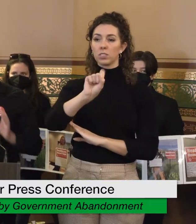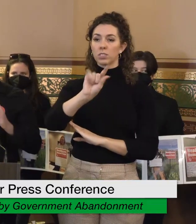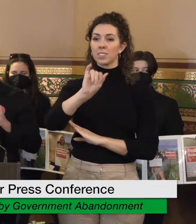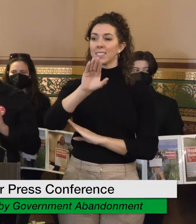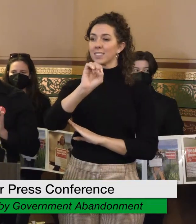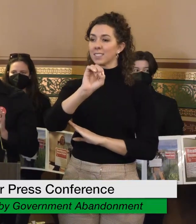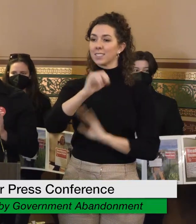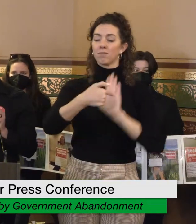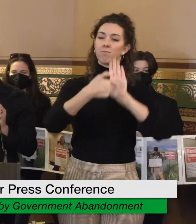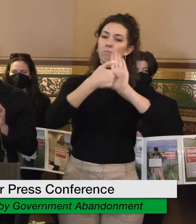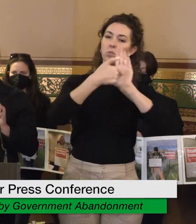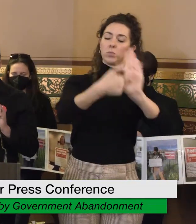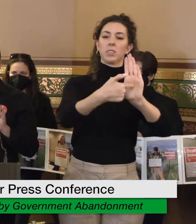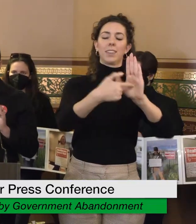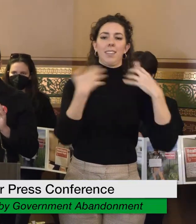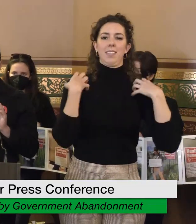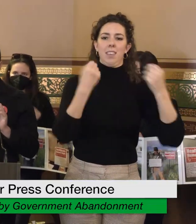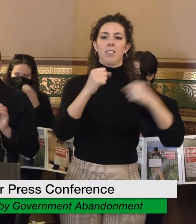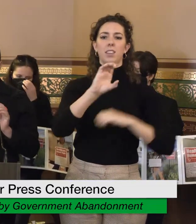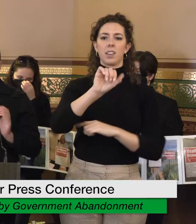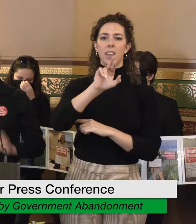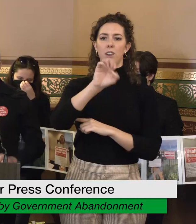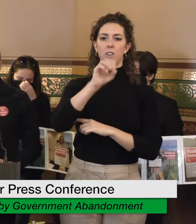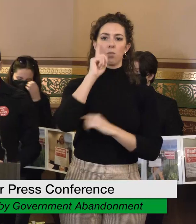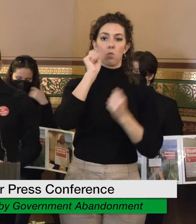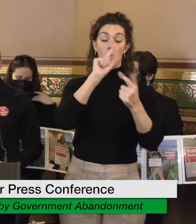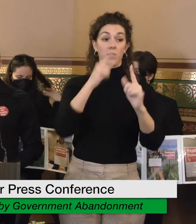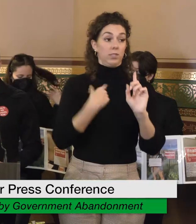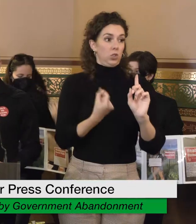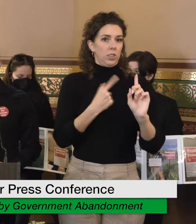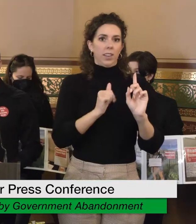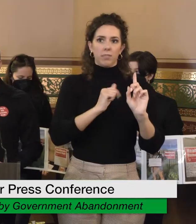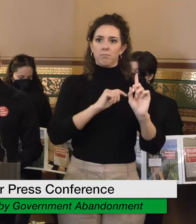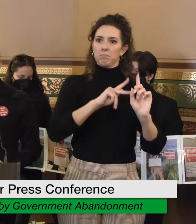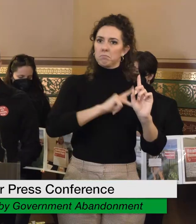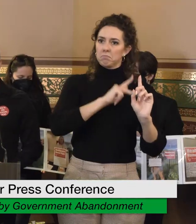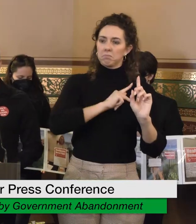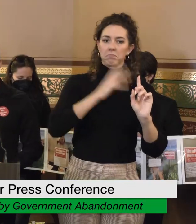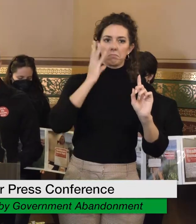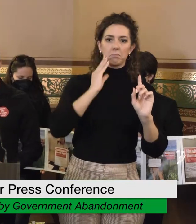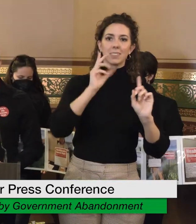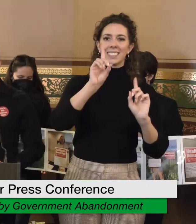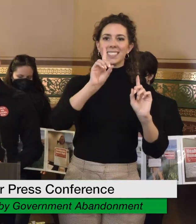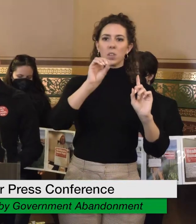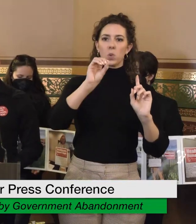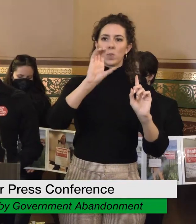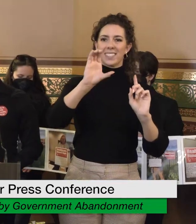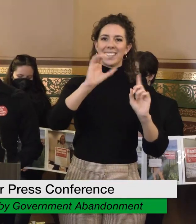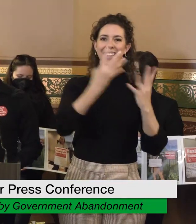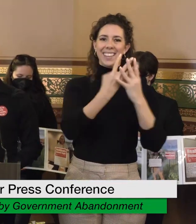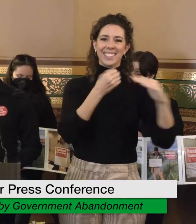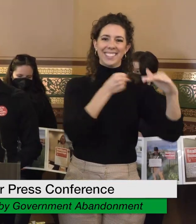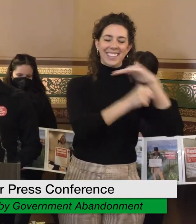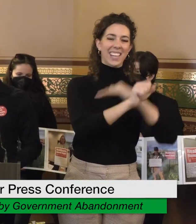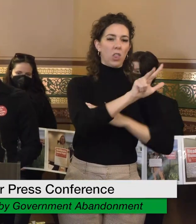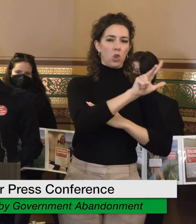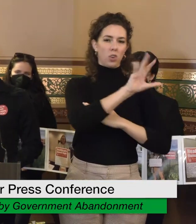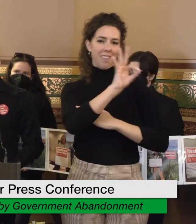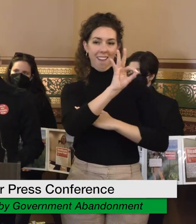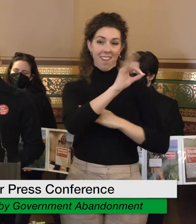all. I personally was denied adequate healthcare while in DOC custody for 39 straight